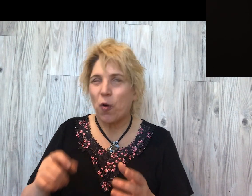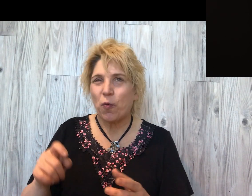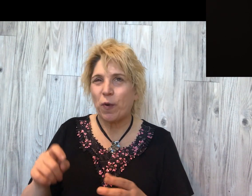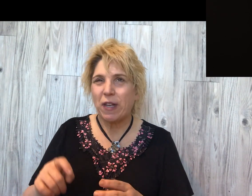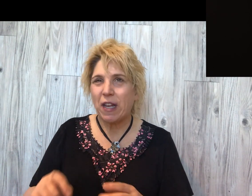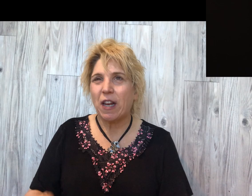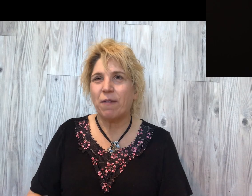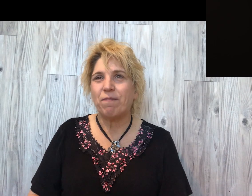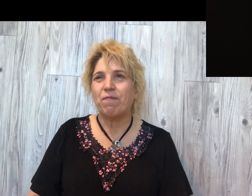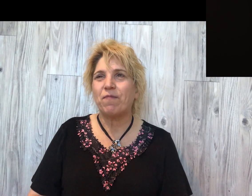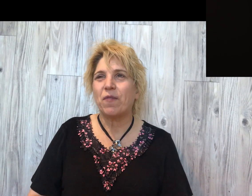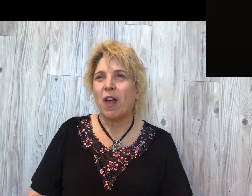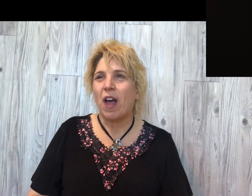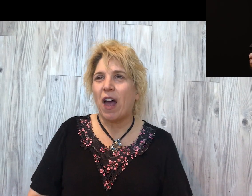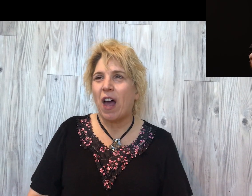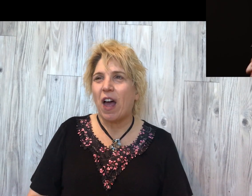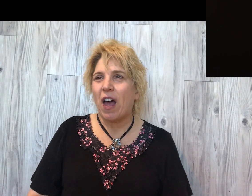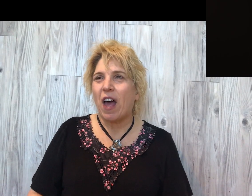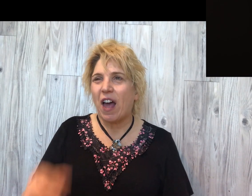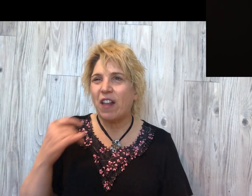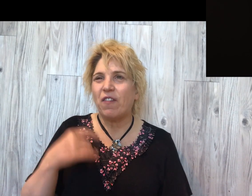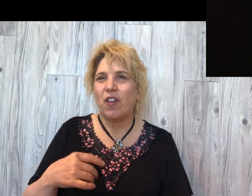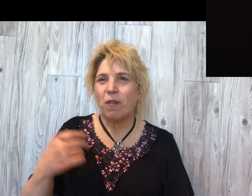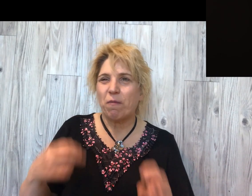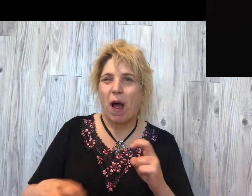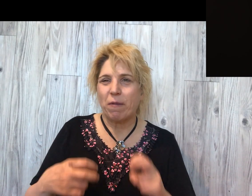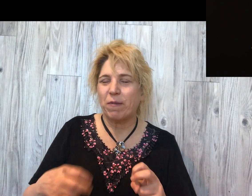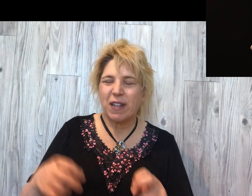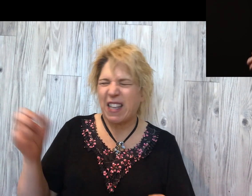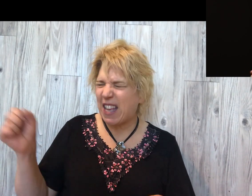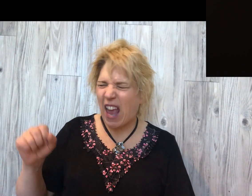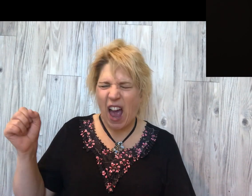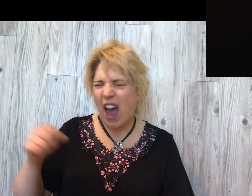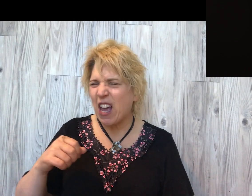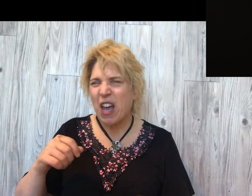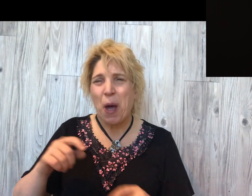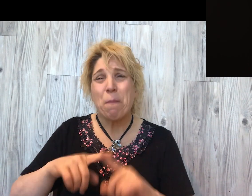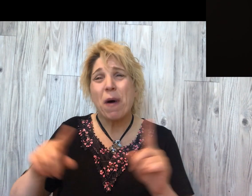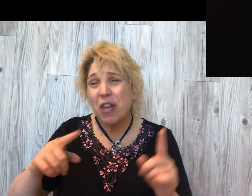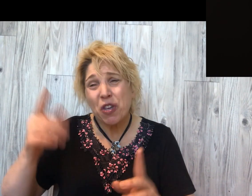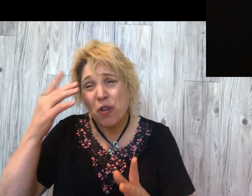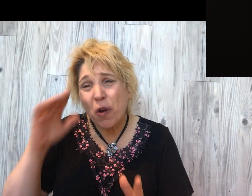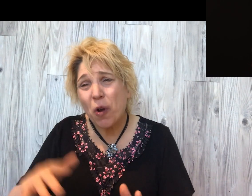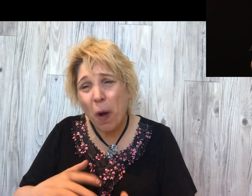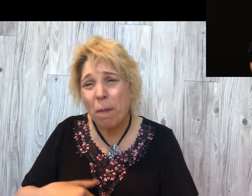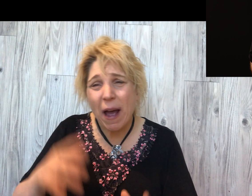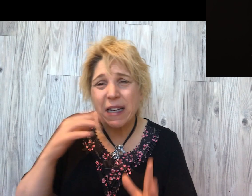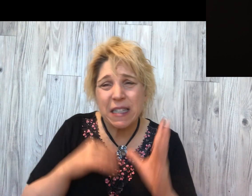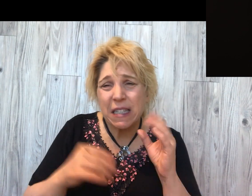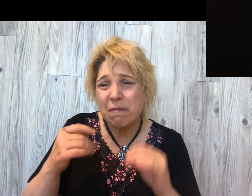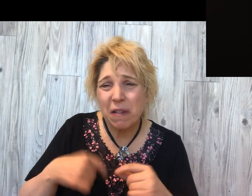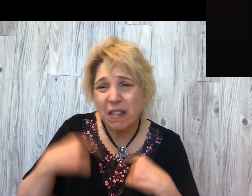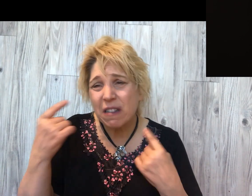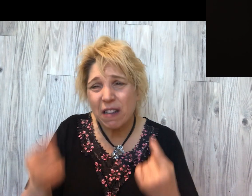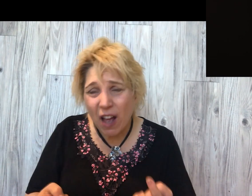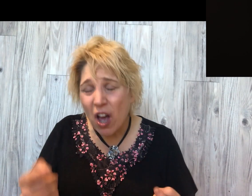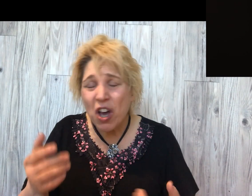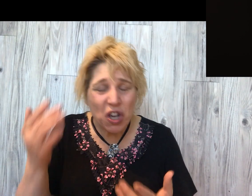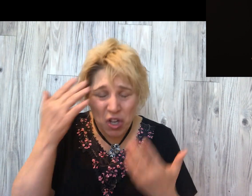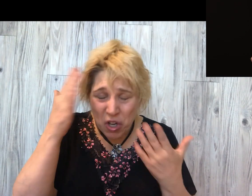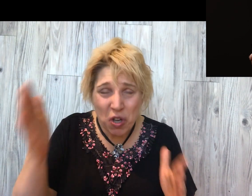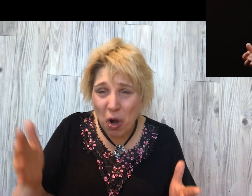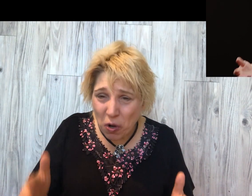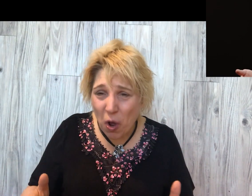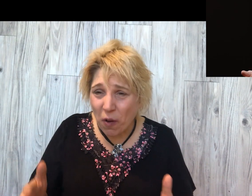it. And if you're having trouble today saying, yeah, but you don't know my story. You don't know where I've been. You don't know what I've done. You don't